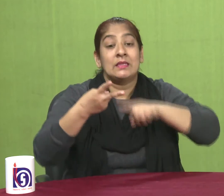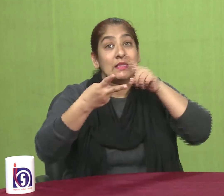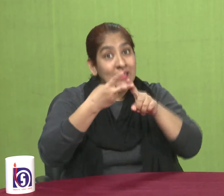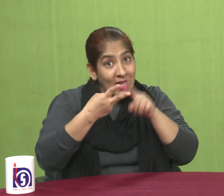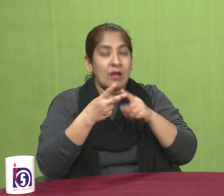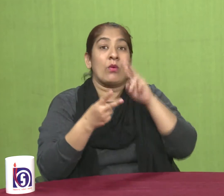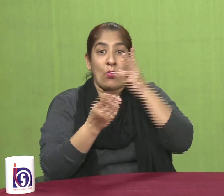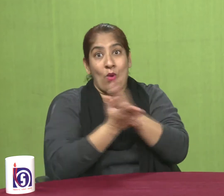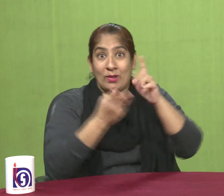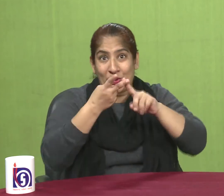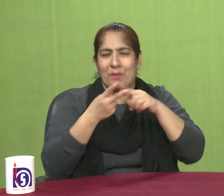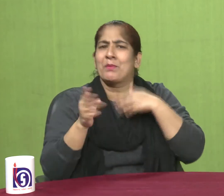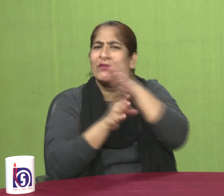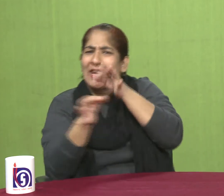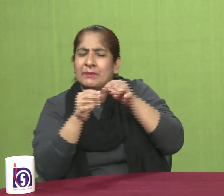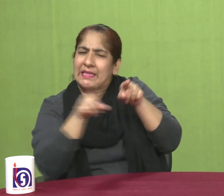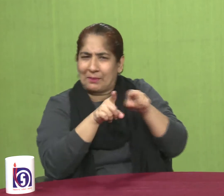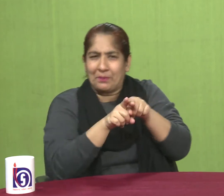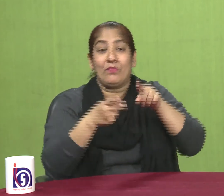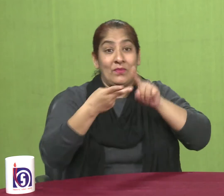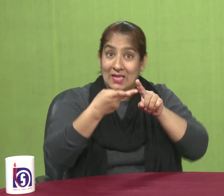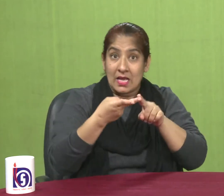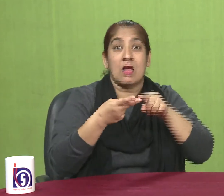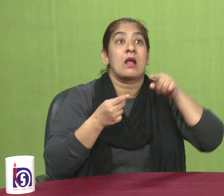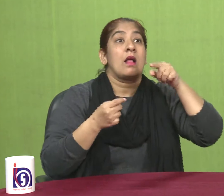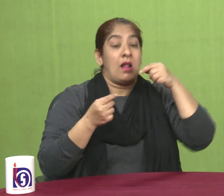product, you can send the letter for credit.